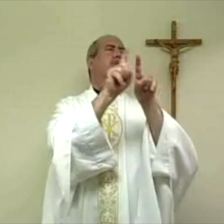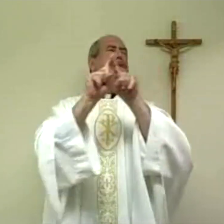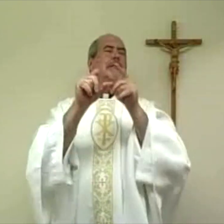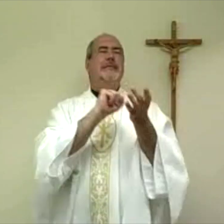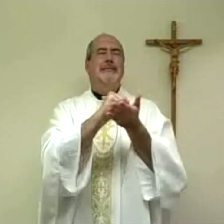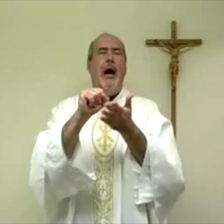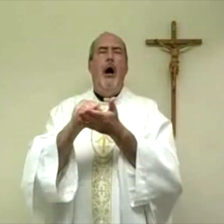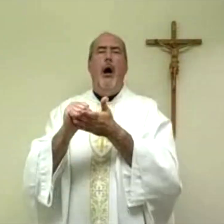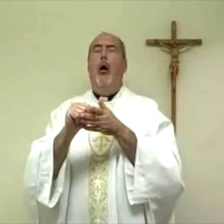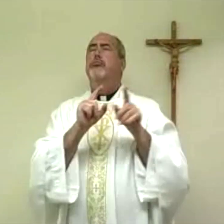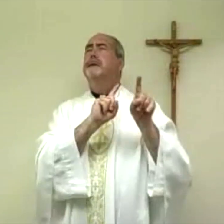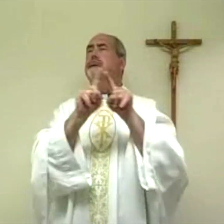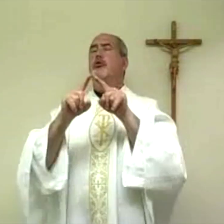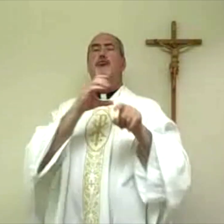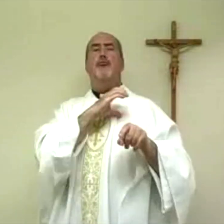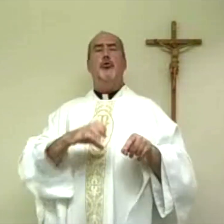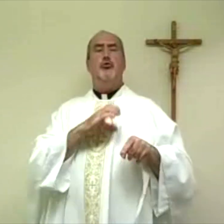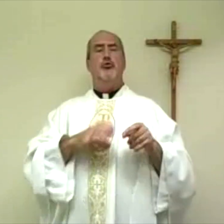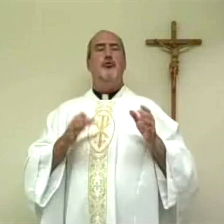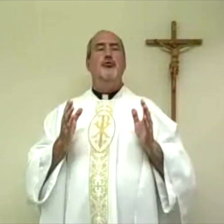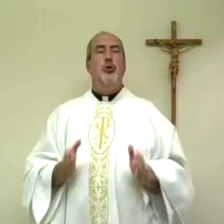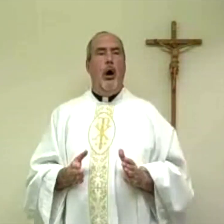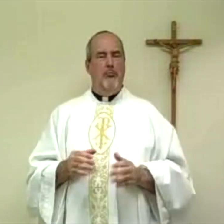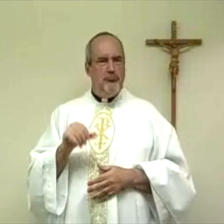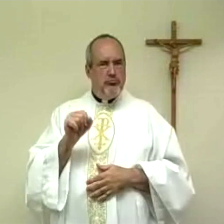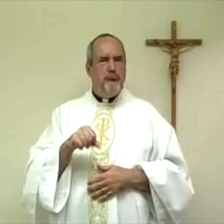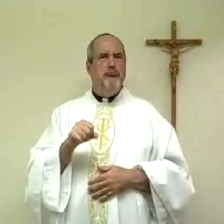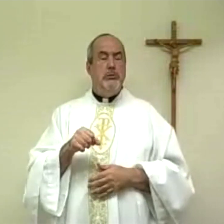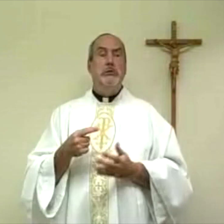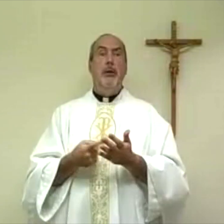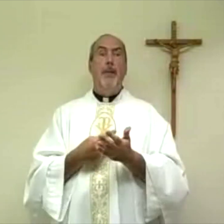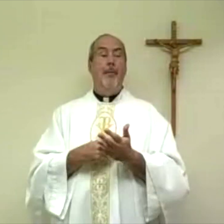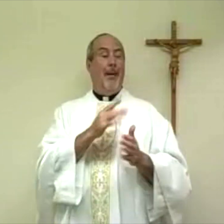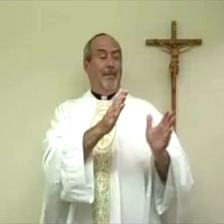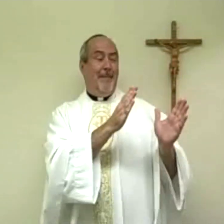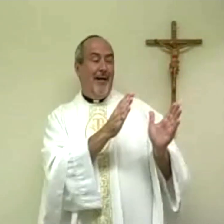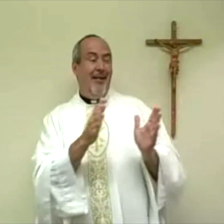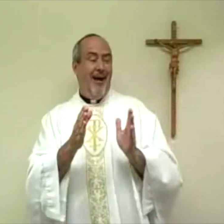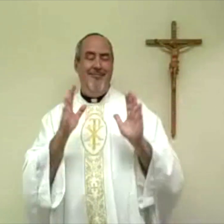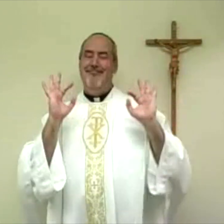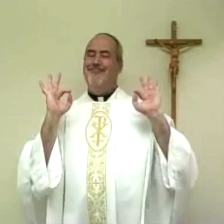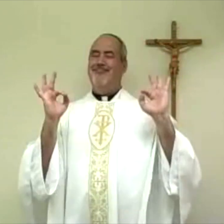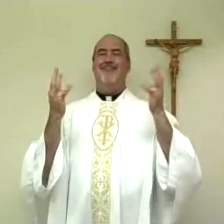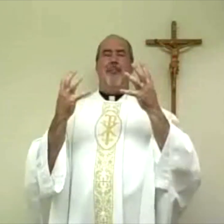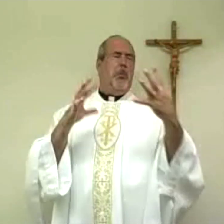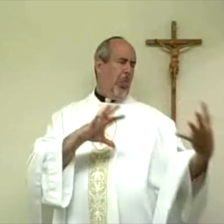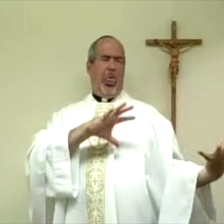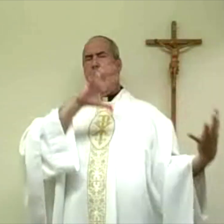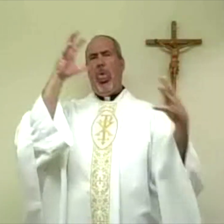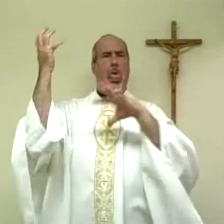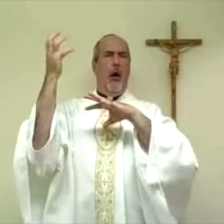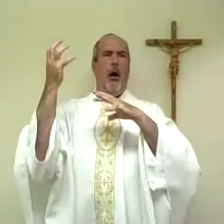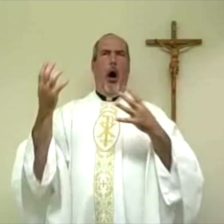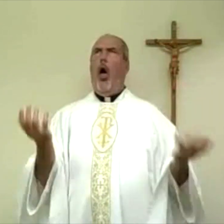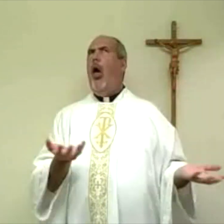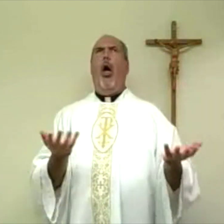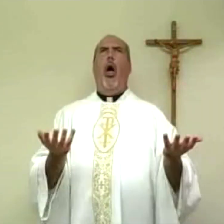Often we read about different saints and Christians throughout history, and sometimes plans they think